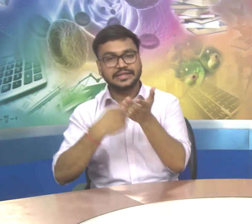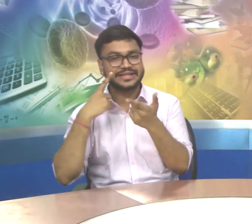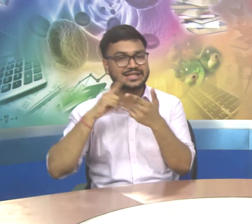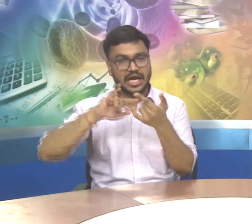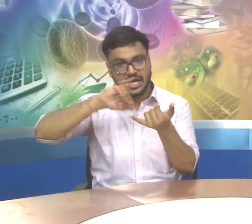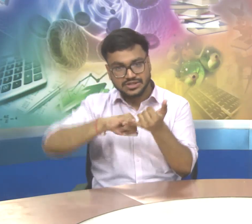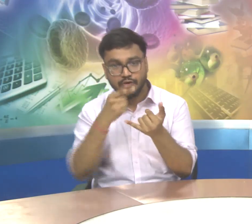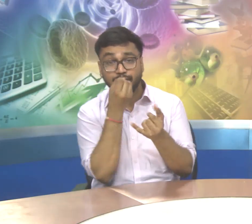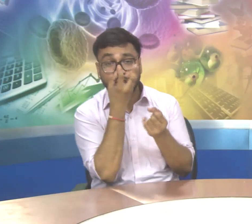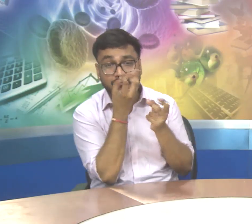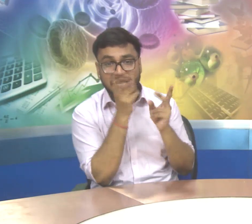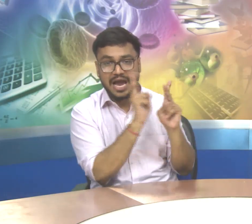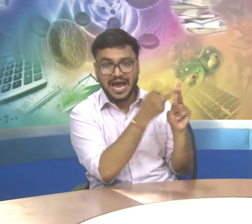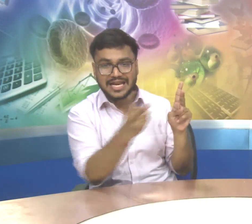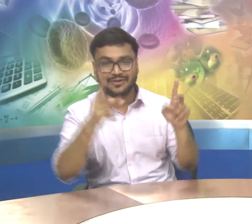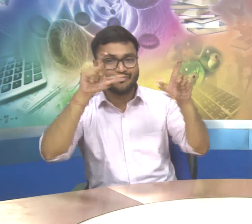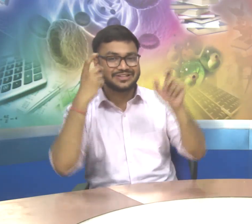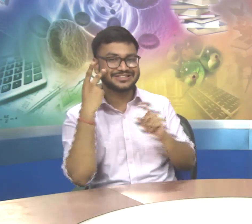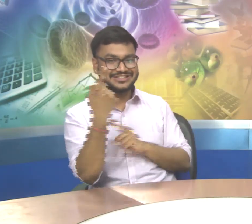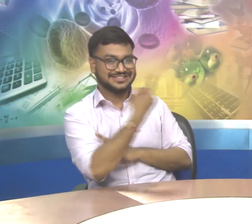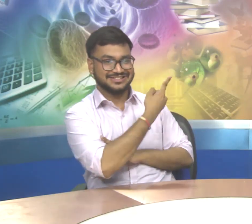rubber and resins.